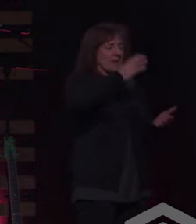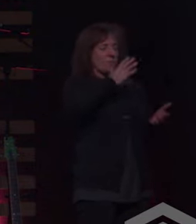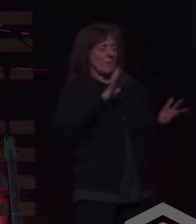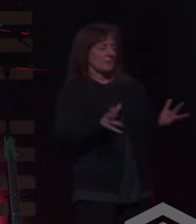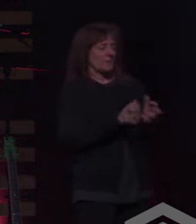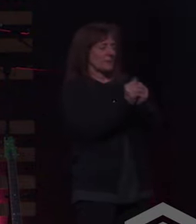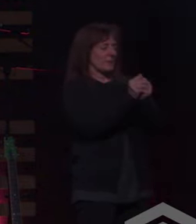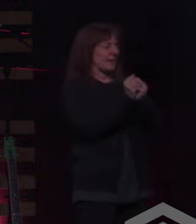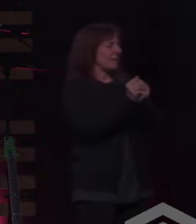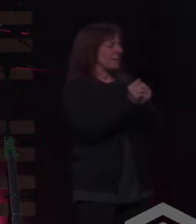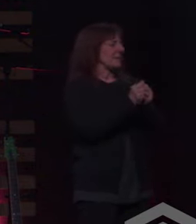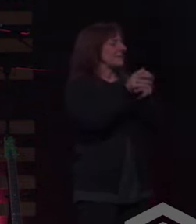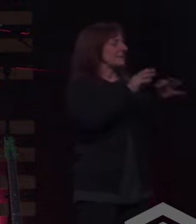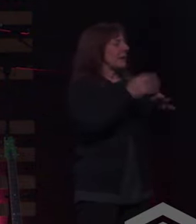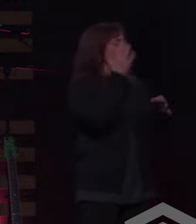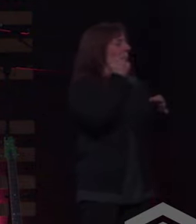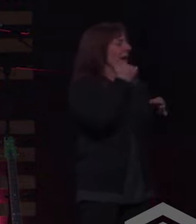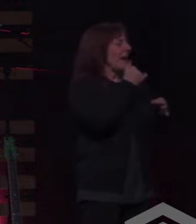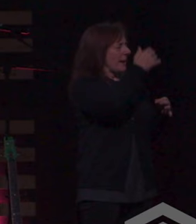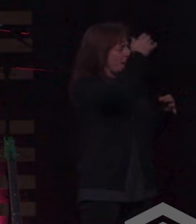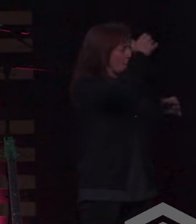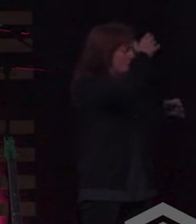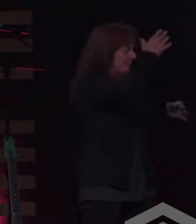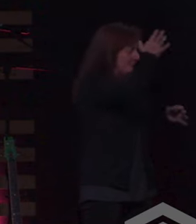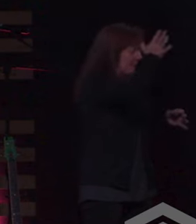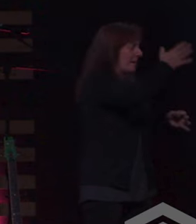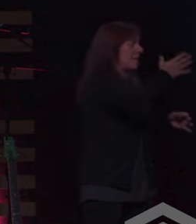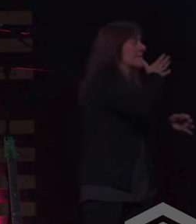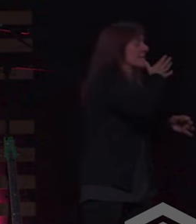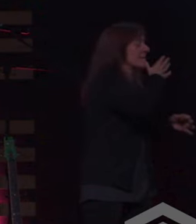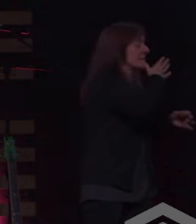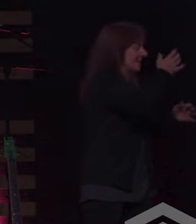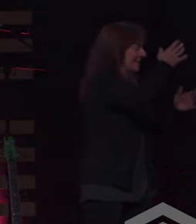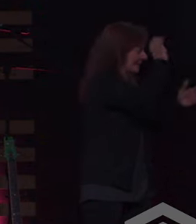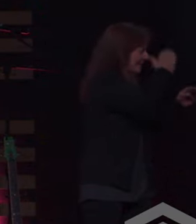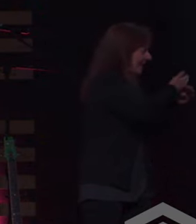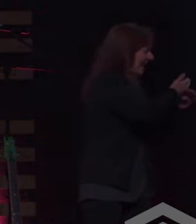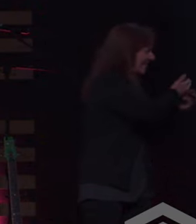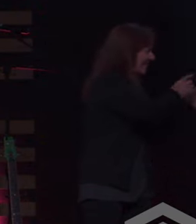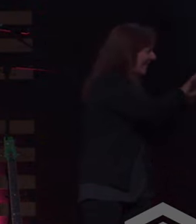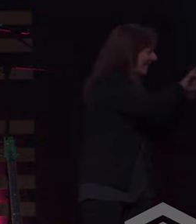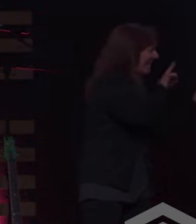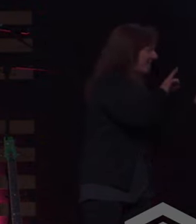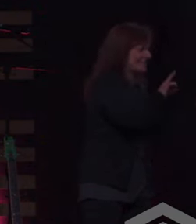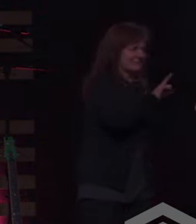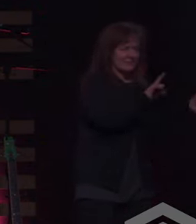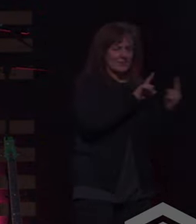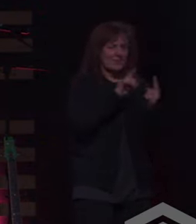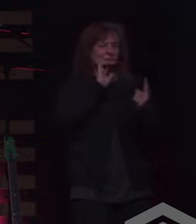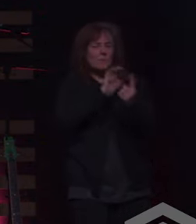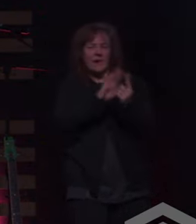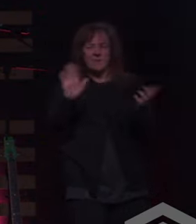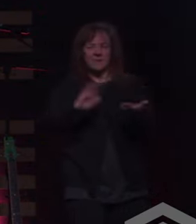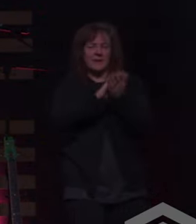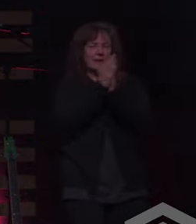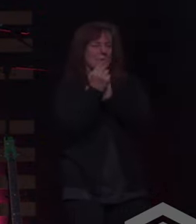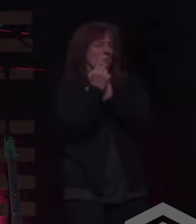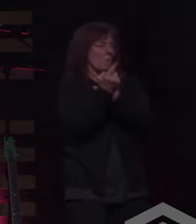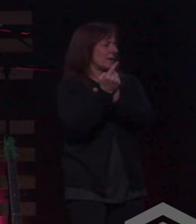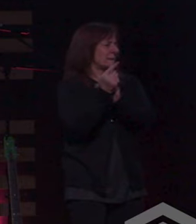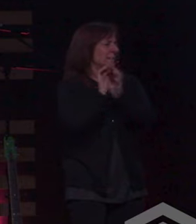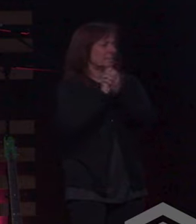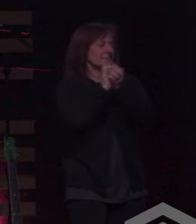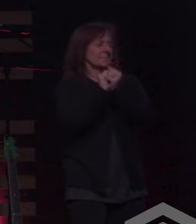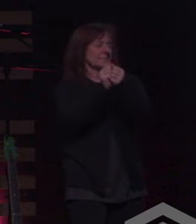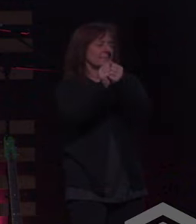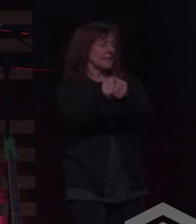This explains why a man leaves his father and mother and is joined to his wife, and the two are united into one. Now, the man and his